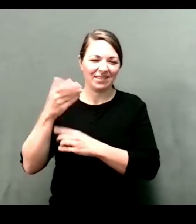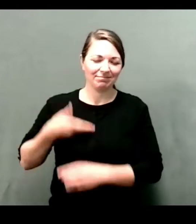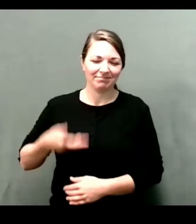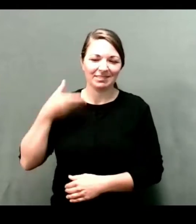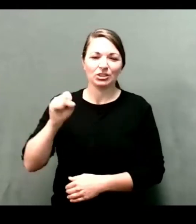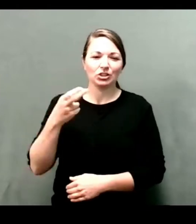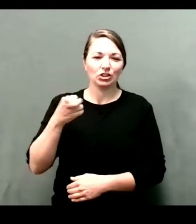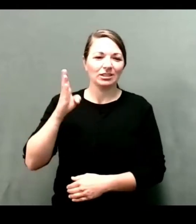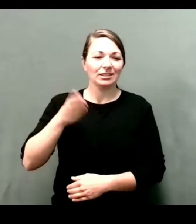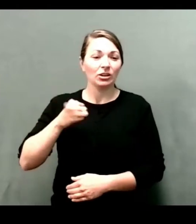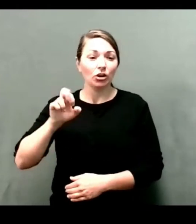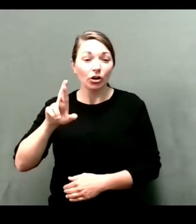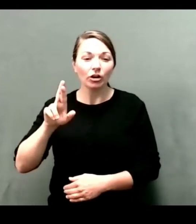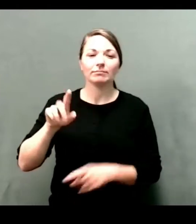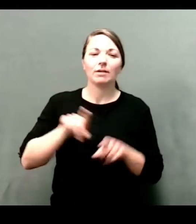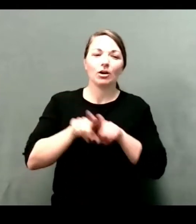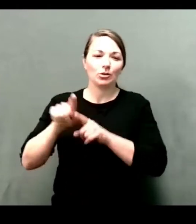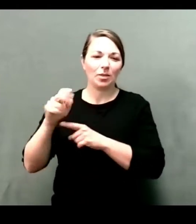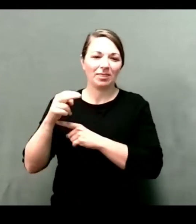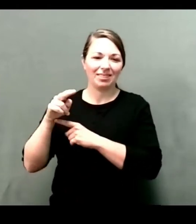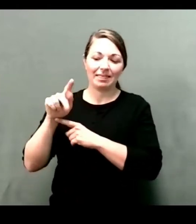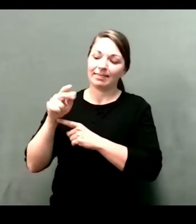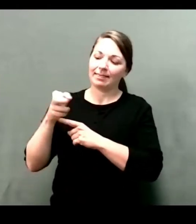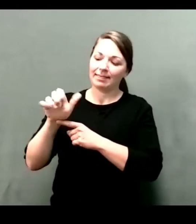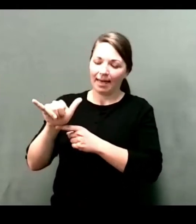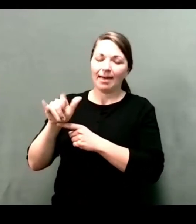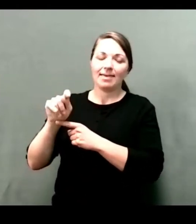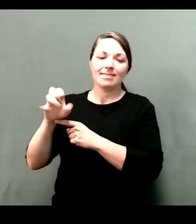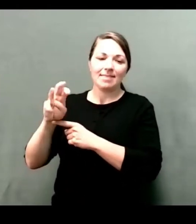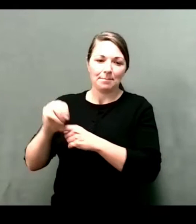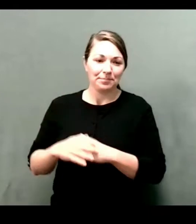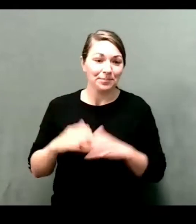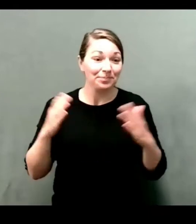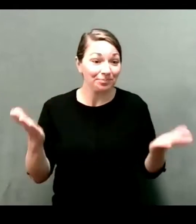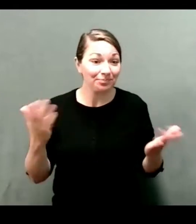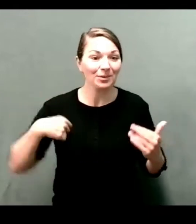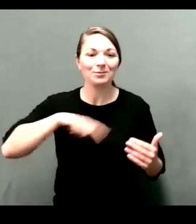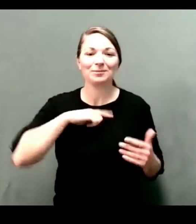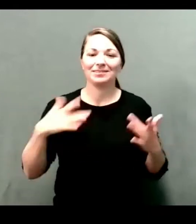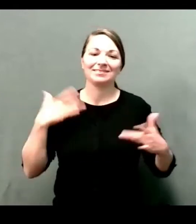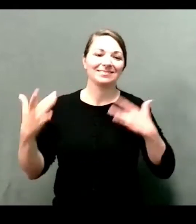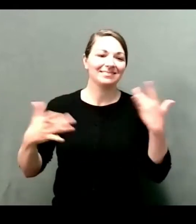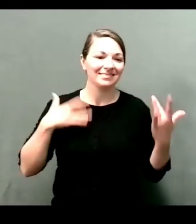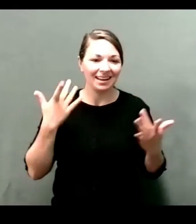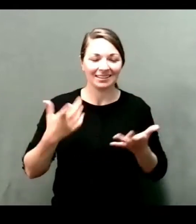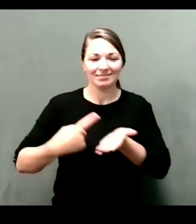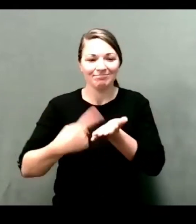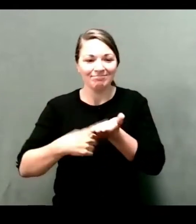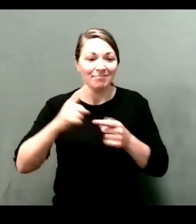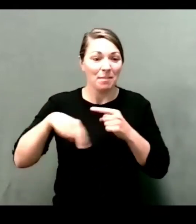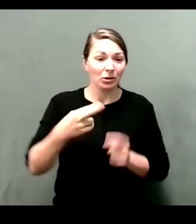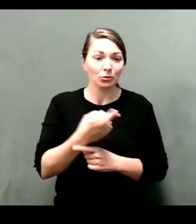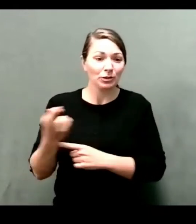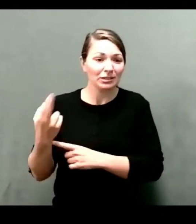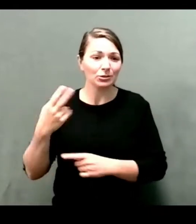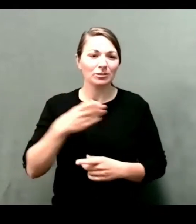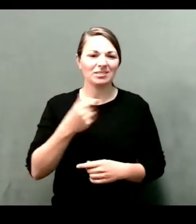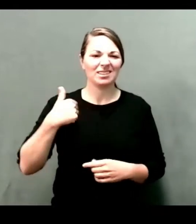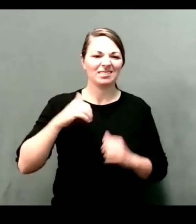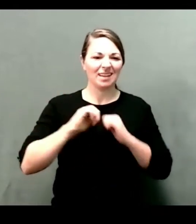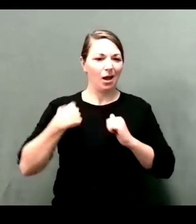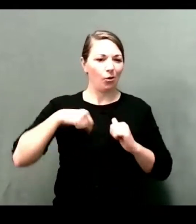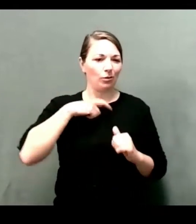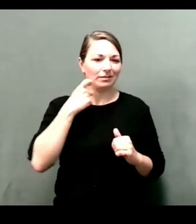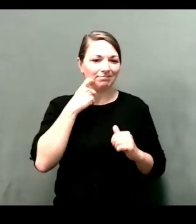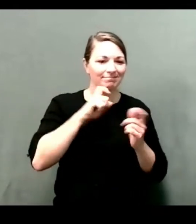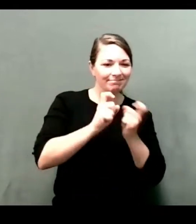so excited to have you here today to walk through a resource that we've been working on and an adaptation that we've made to it to try and meet a broader range of